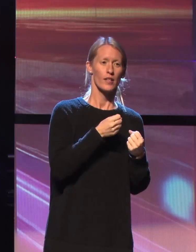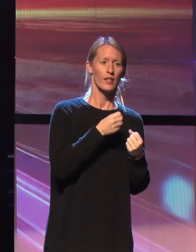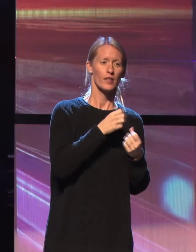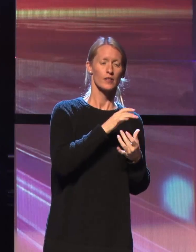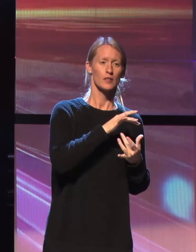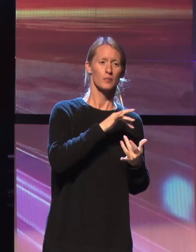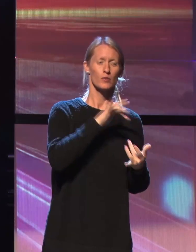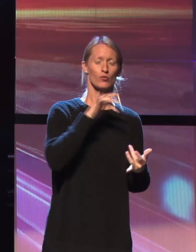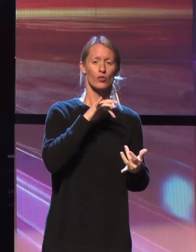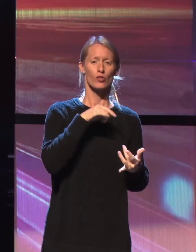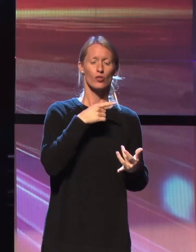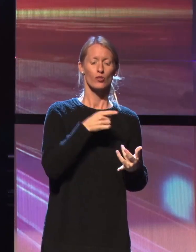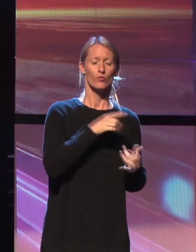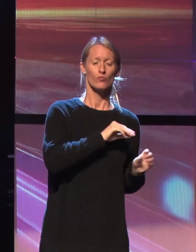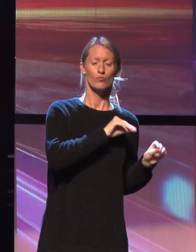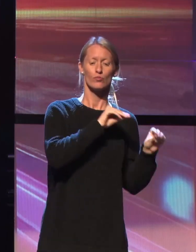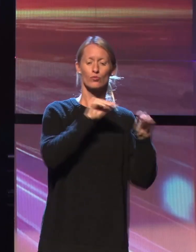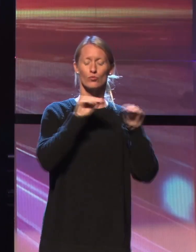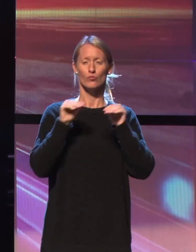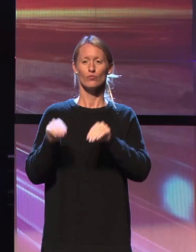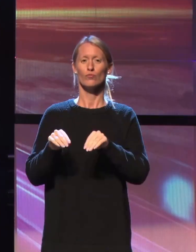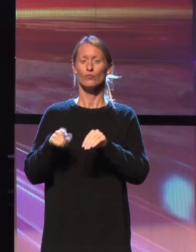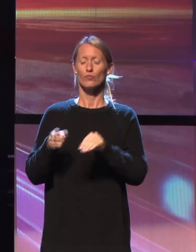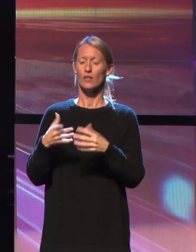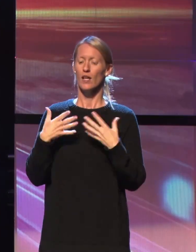beautiful, healthy understanding of the gospel that's more ancient.